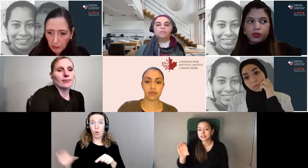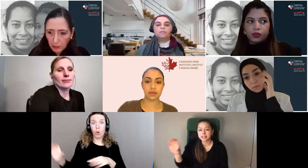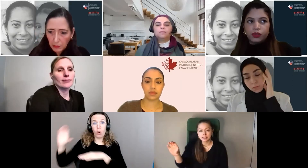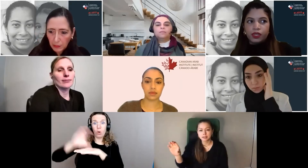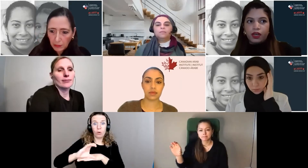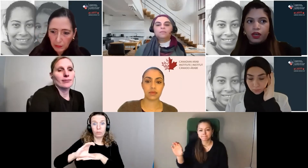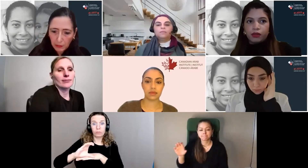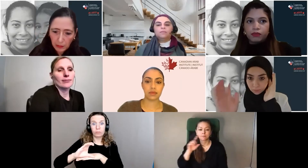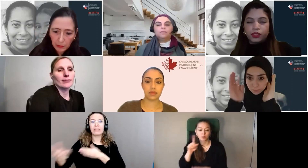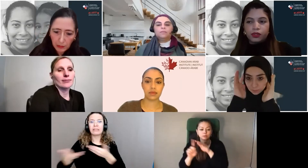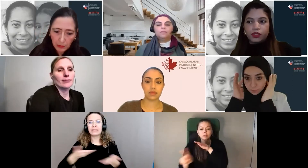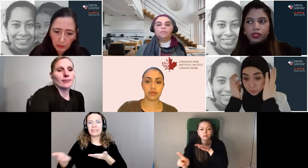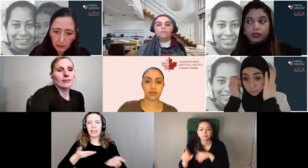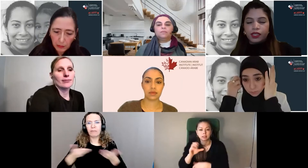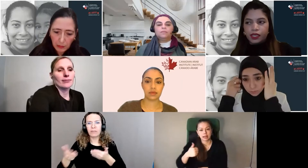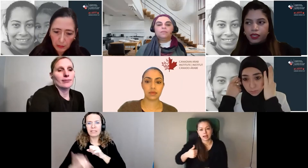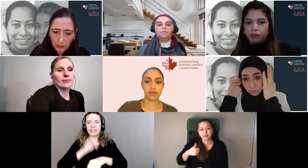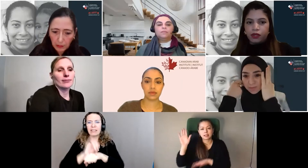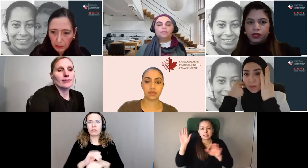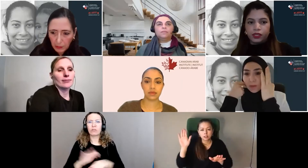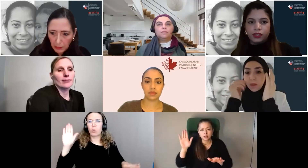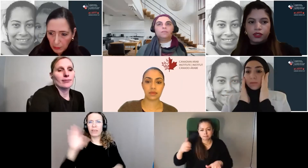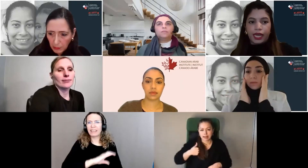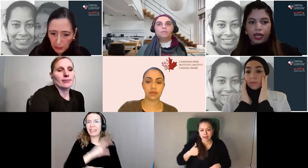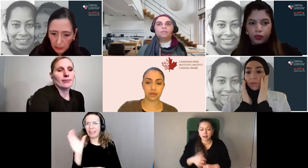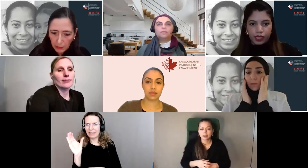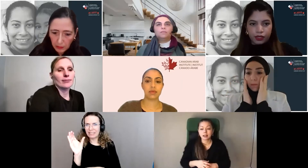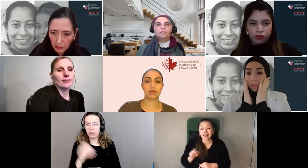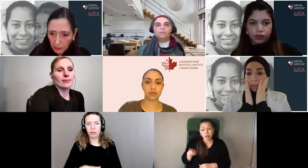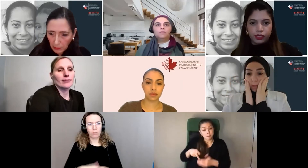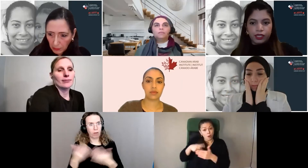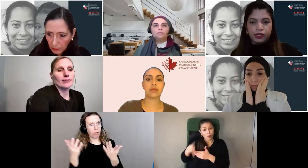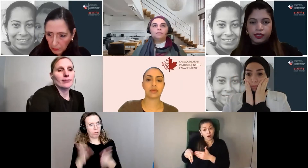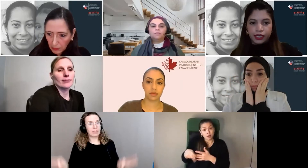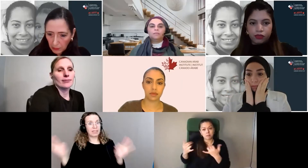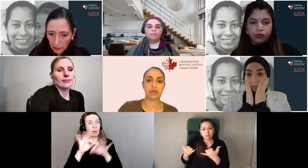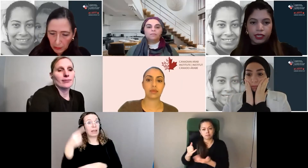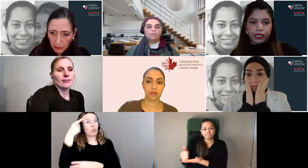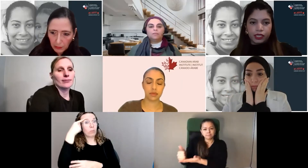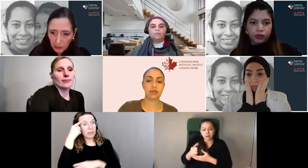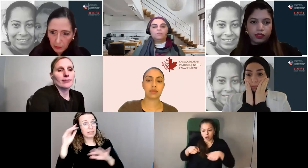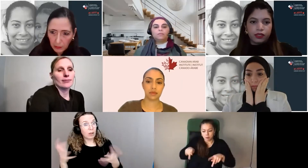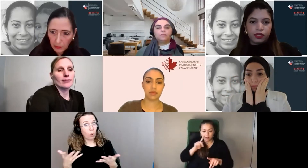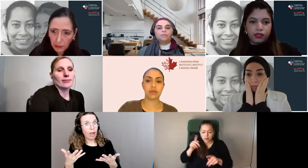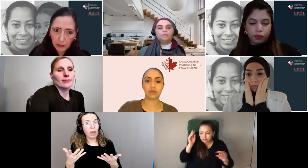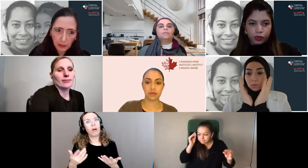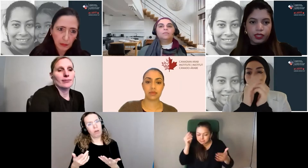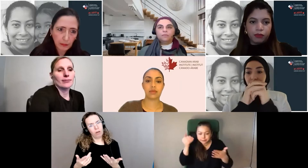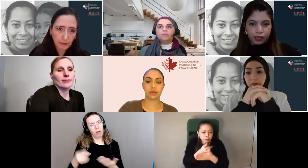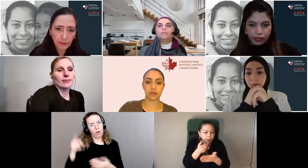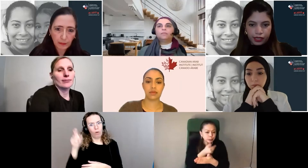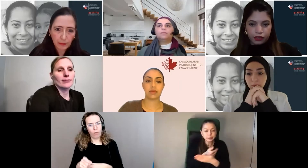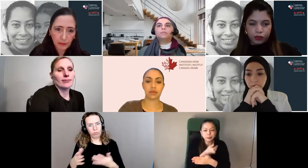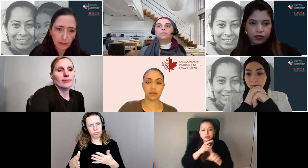us to you know, start thinking about and really start advocating for the need for multilingual support